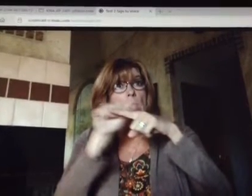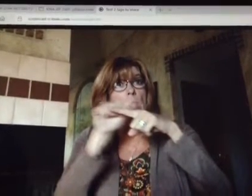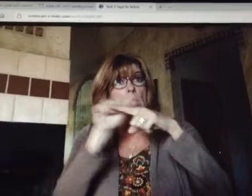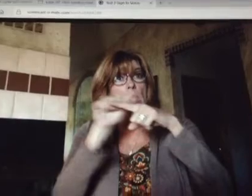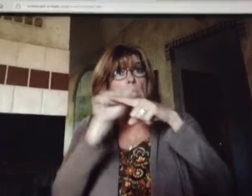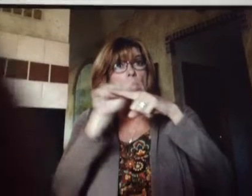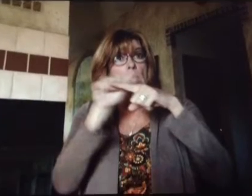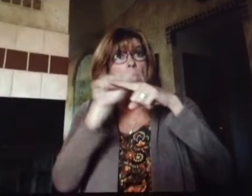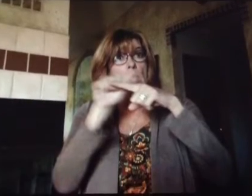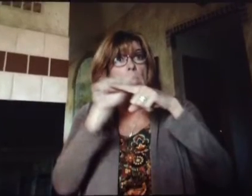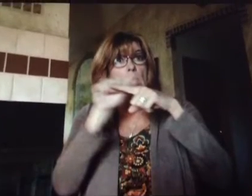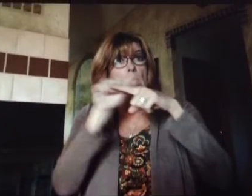be successful.